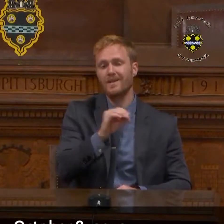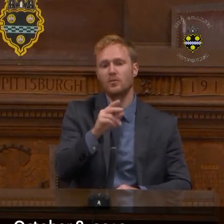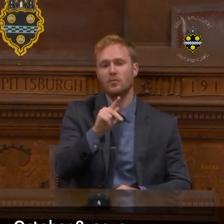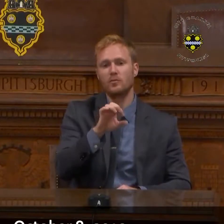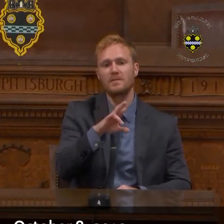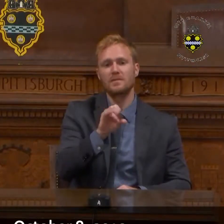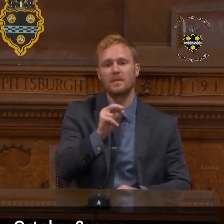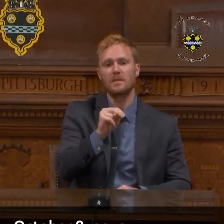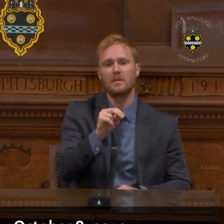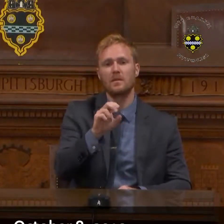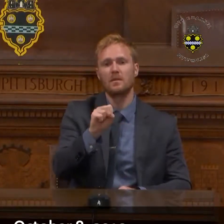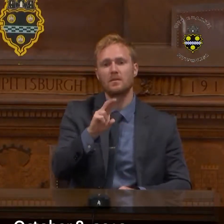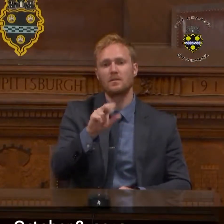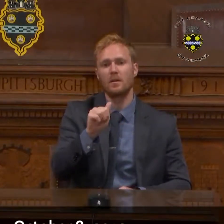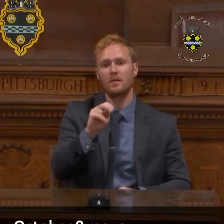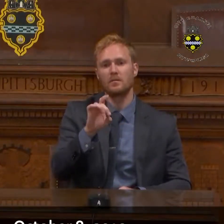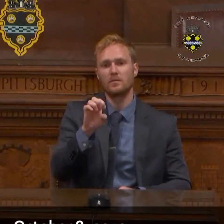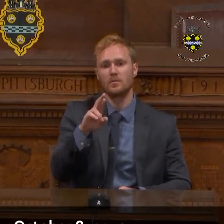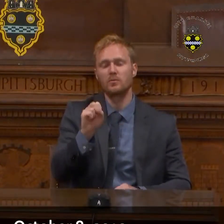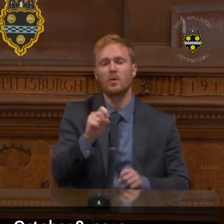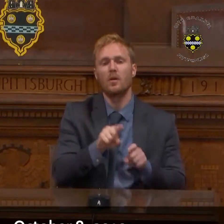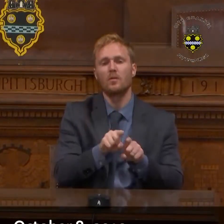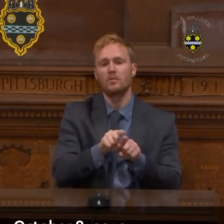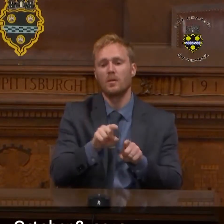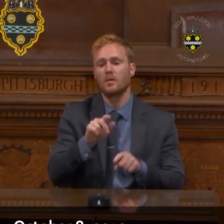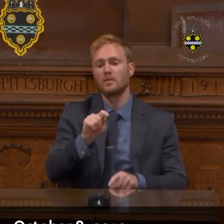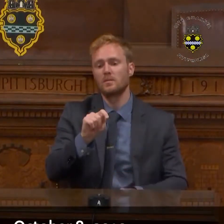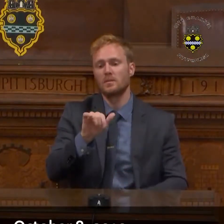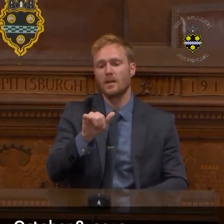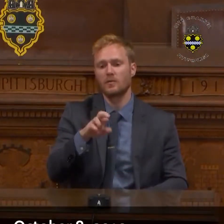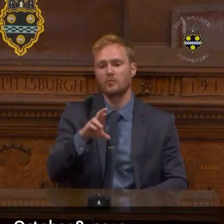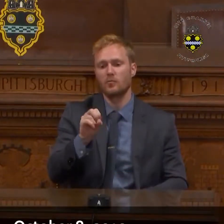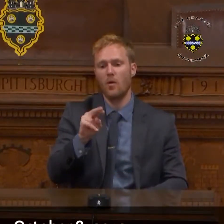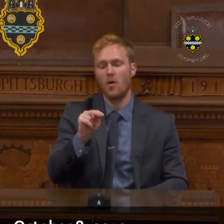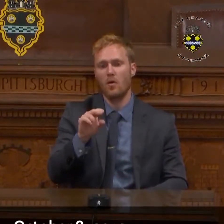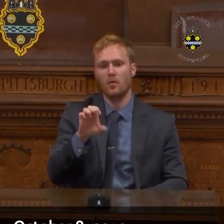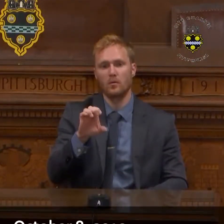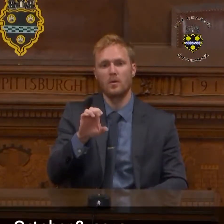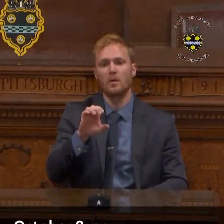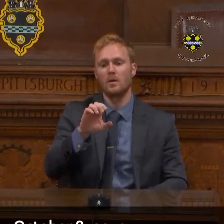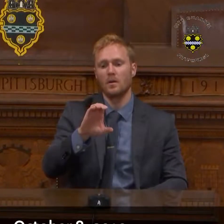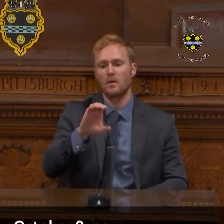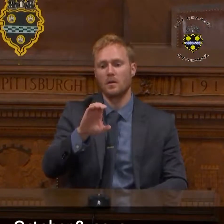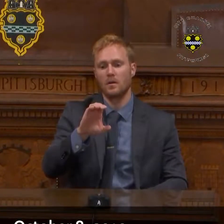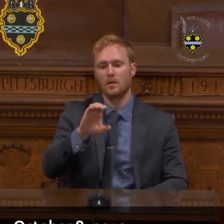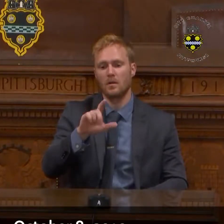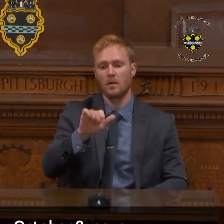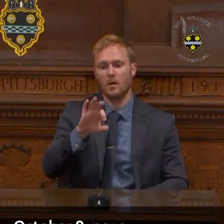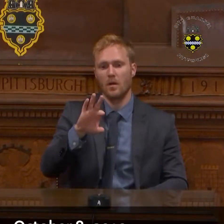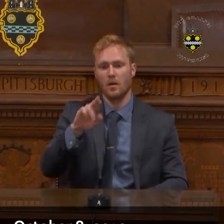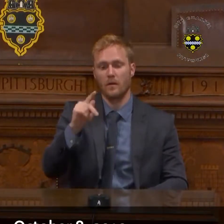Works for Tyrone Clark, per the acting pay policy revised in June